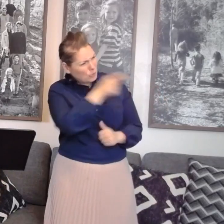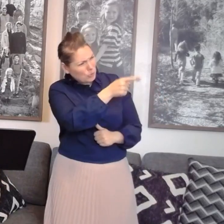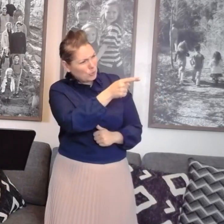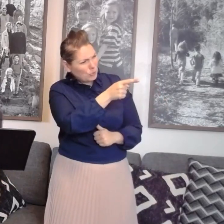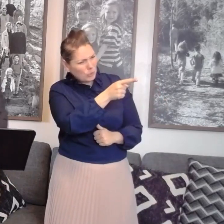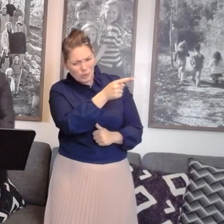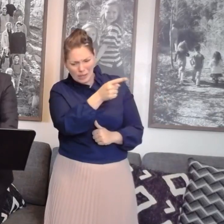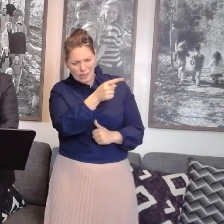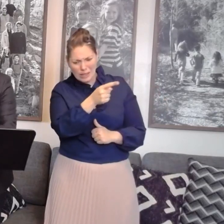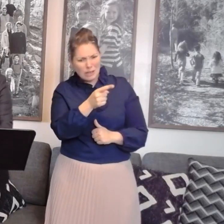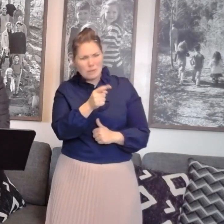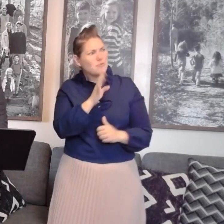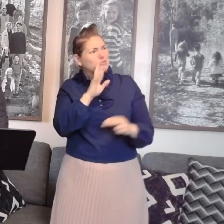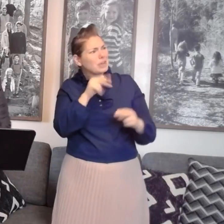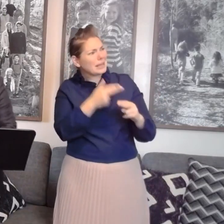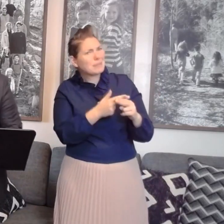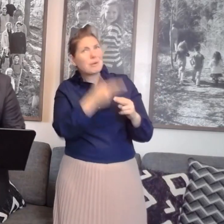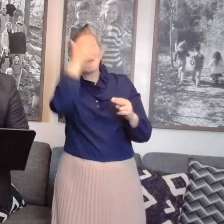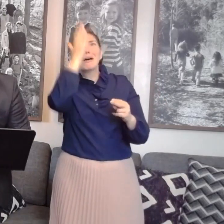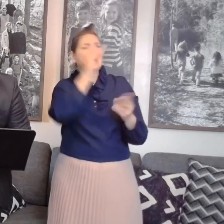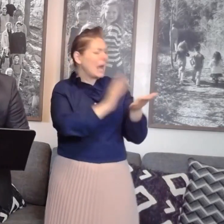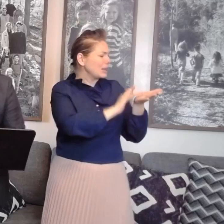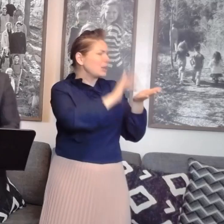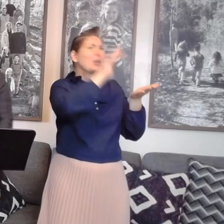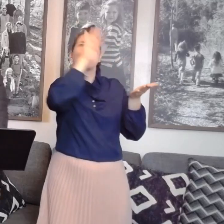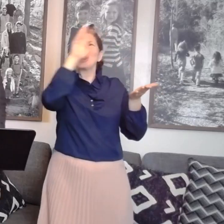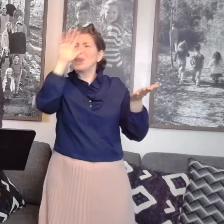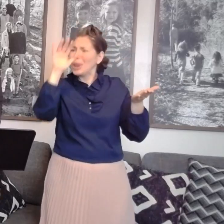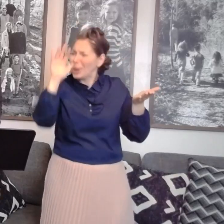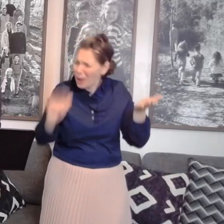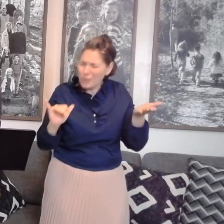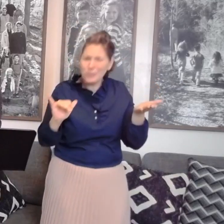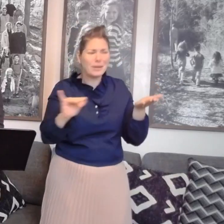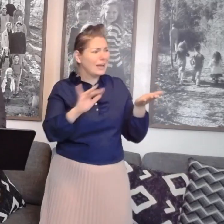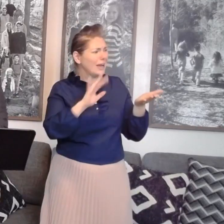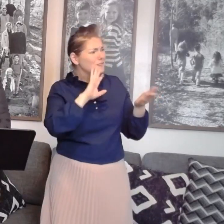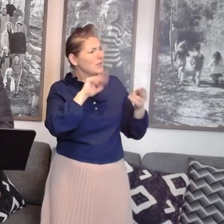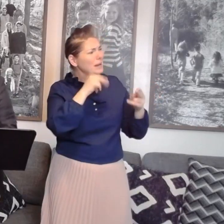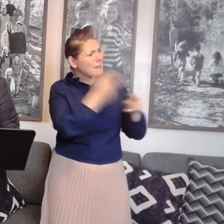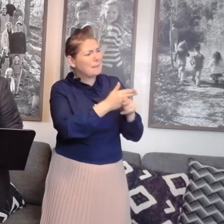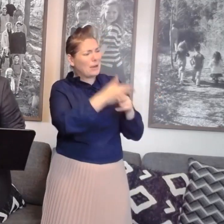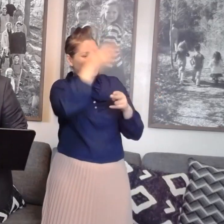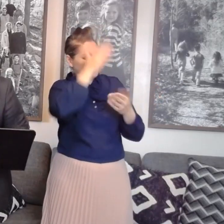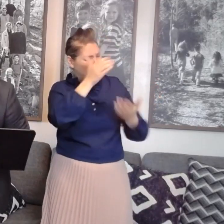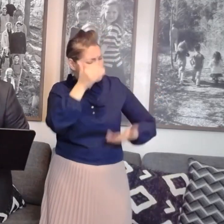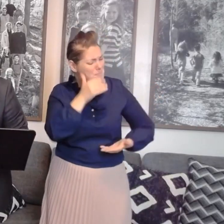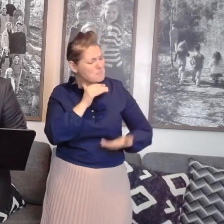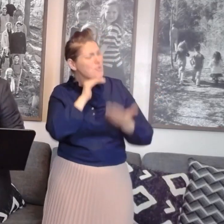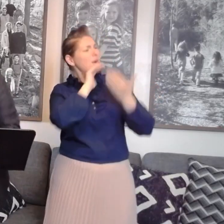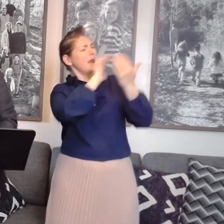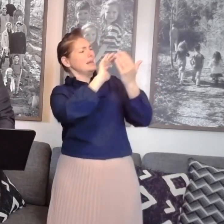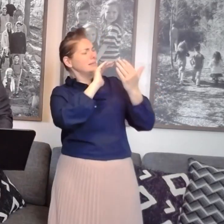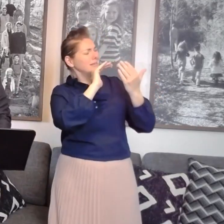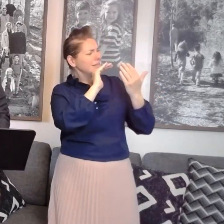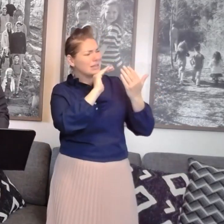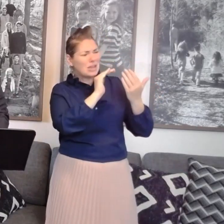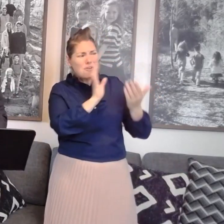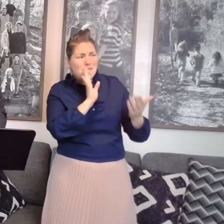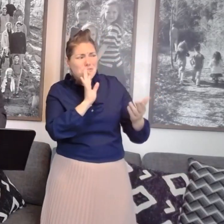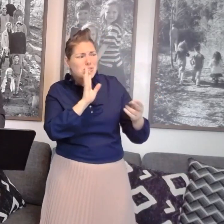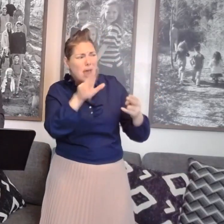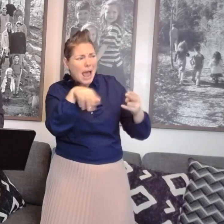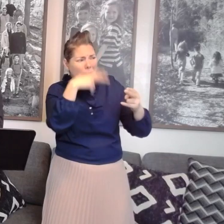We're talking about the glory of God. We're talking about the presence of God. We're